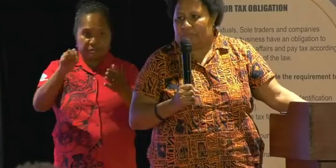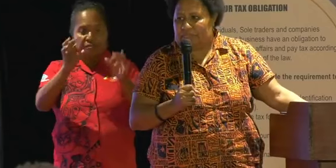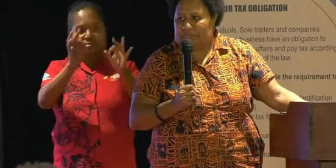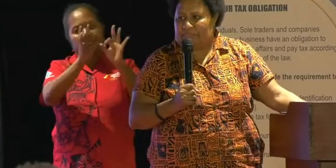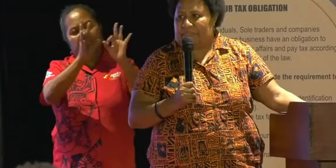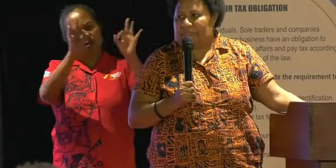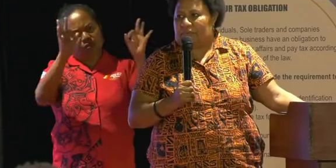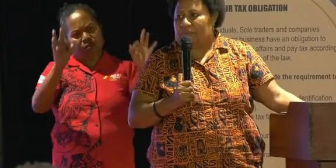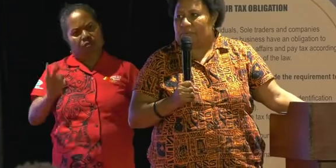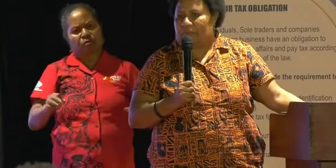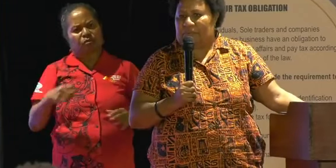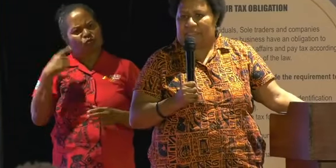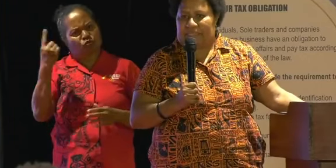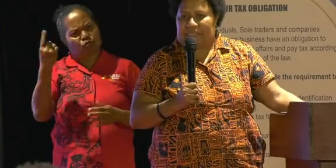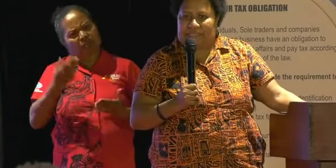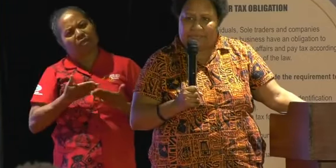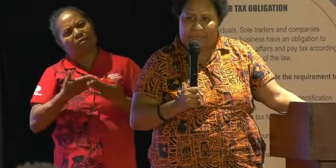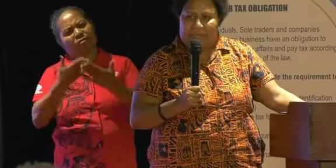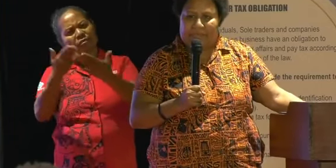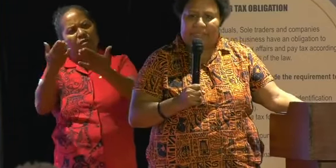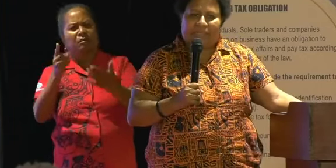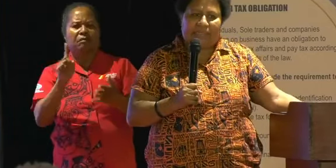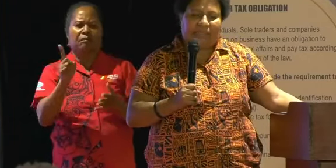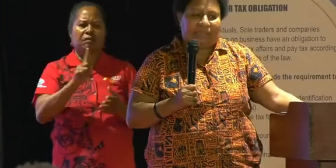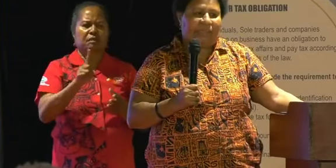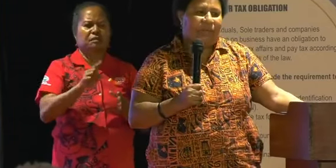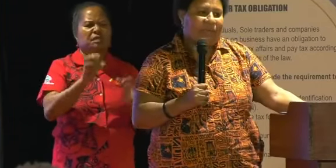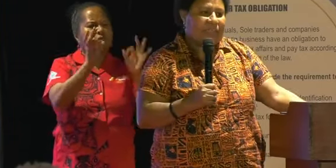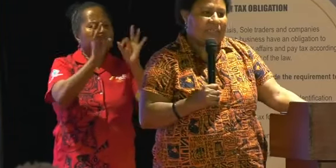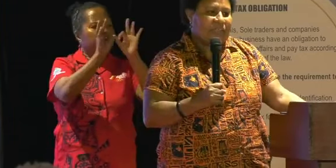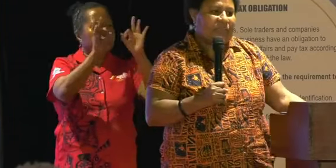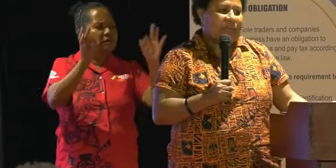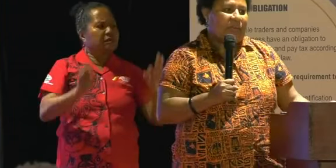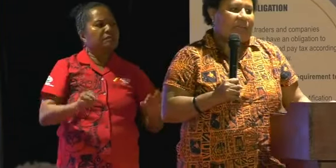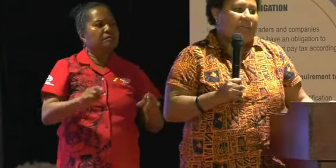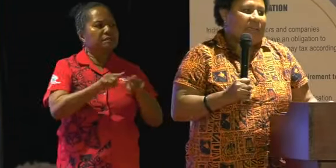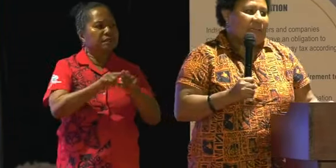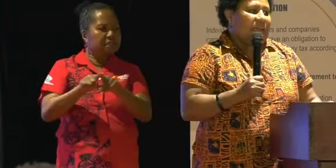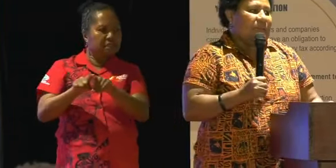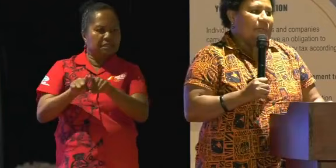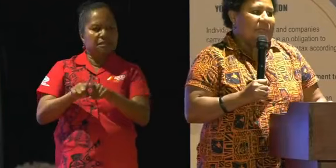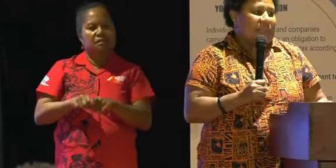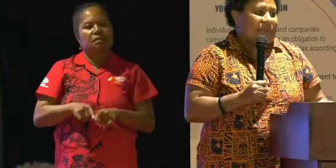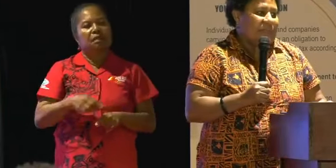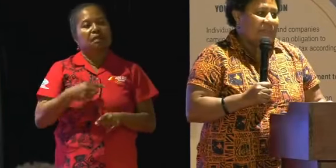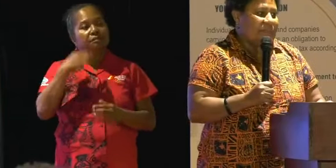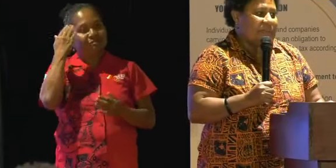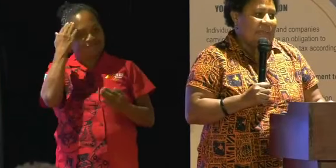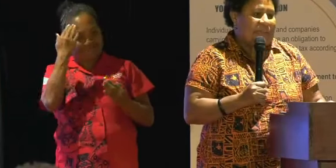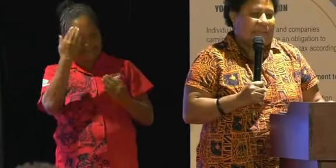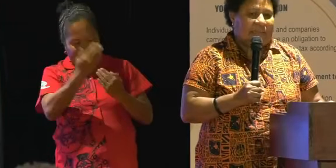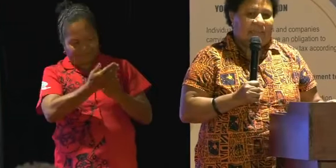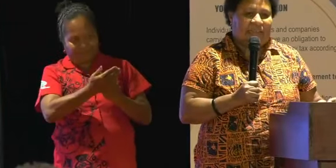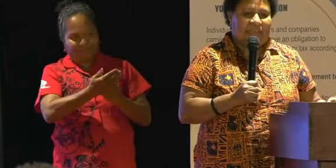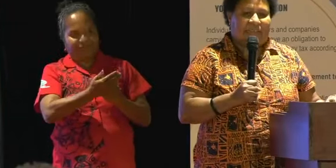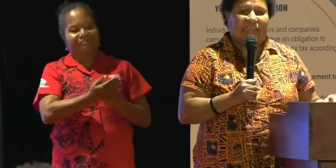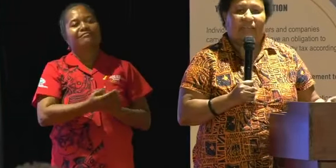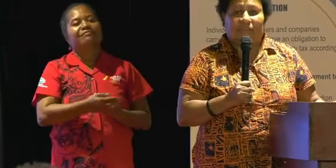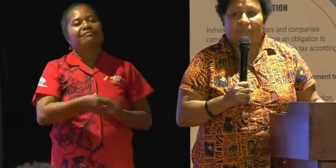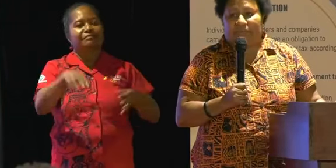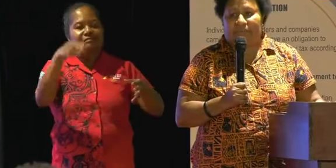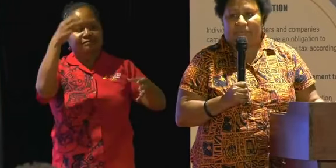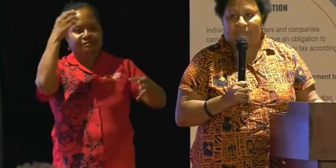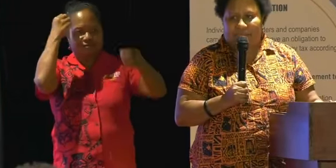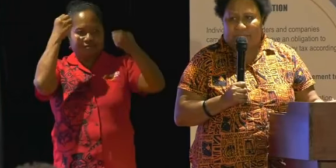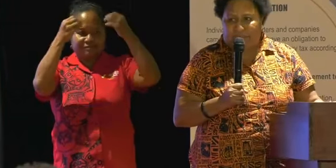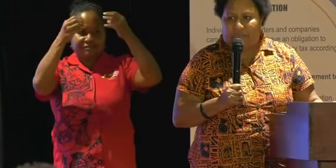who do you submit it to and what does this form mean and all that. So I hope that you have gained a